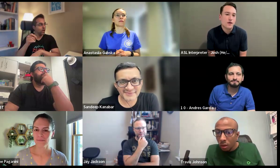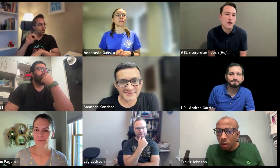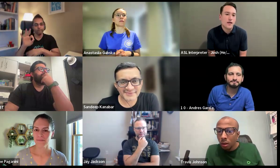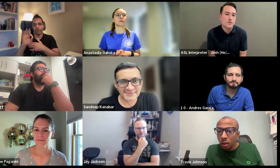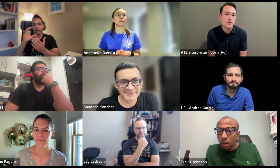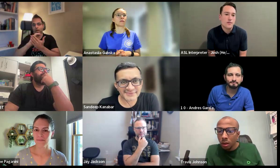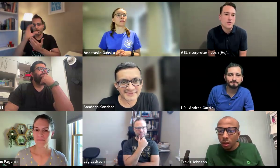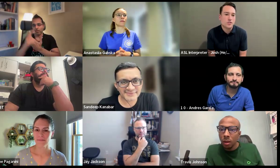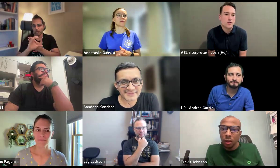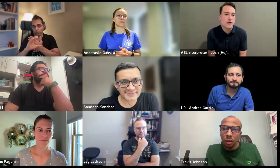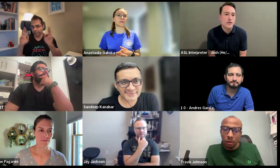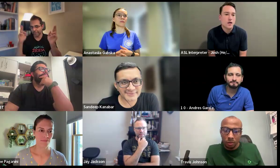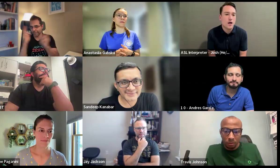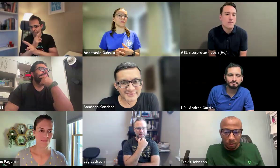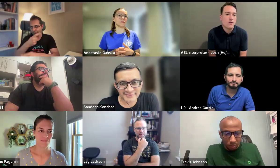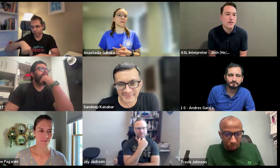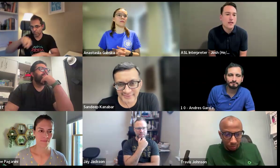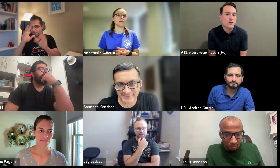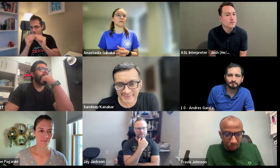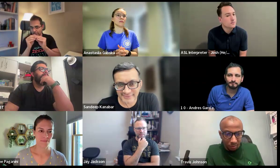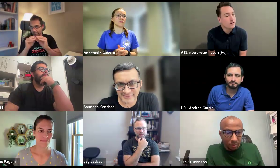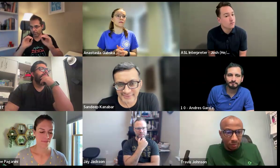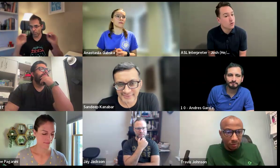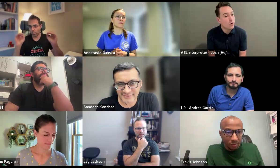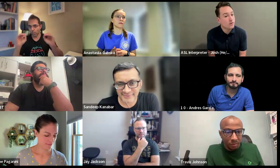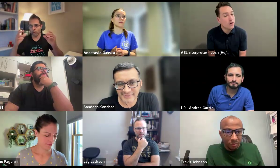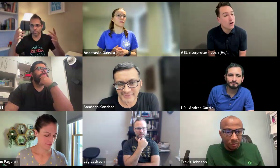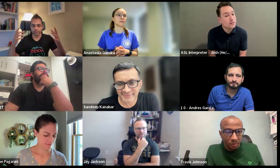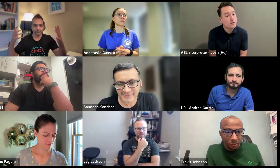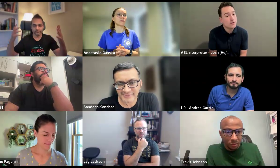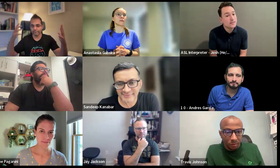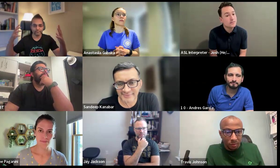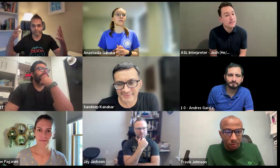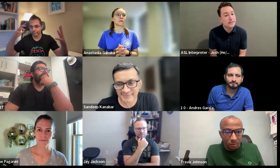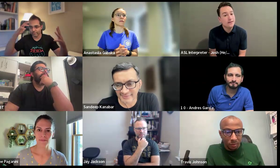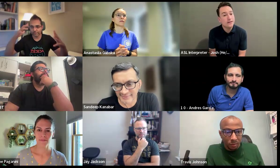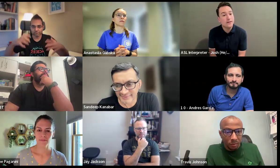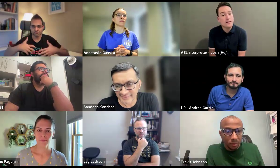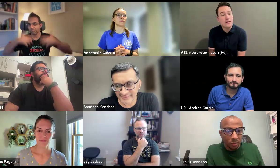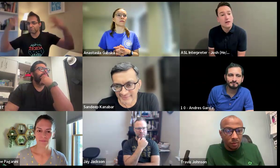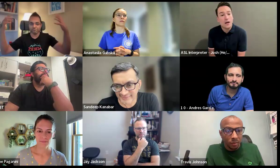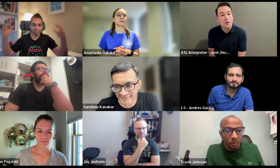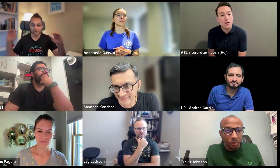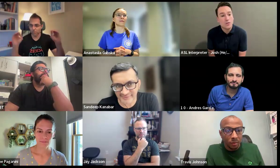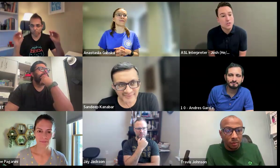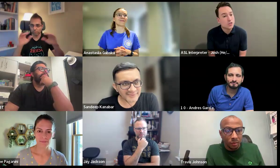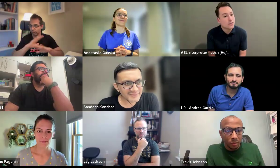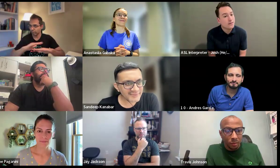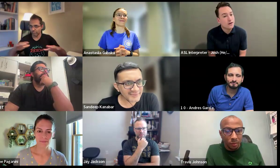So, I do want to make sure that we talk about the respectful code of conduct for this meeting. I want to ensure that